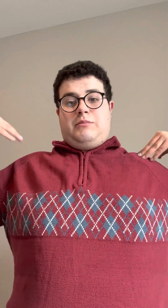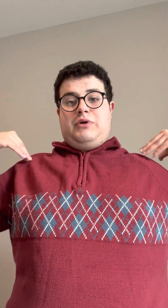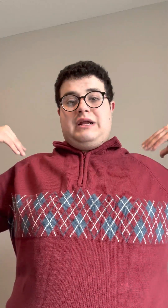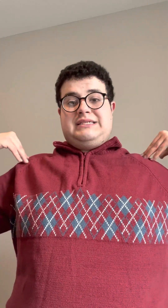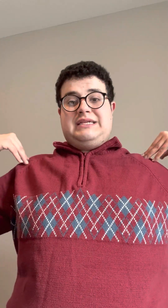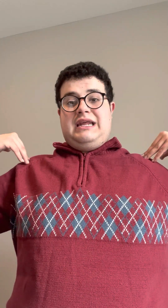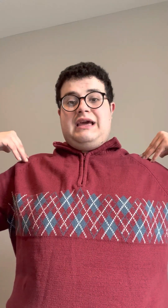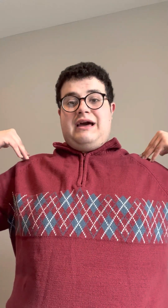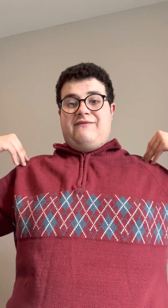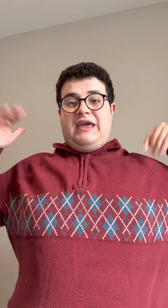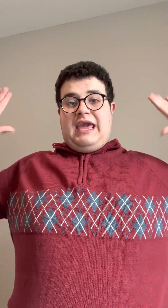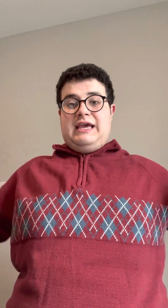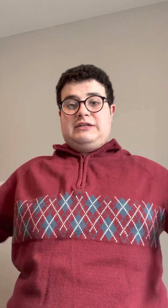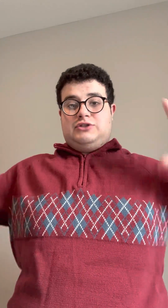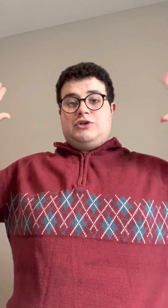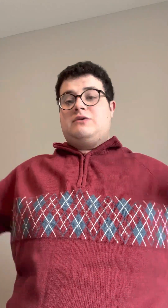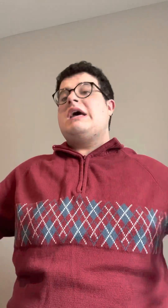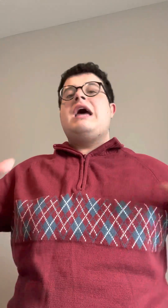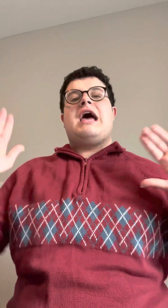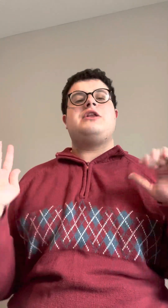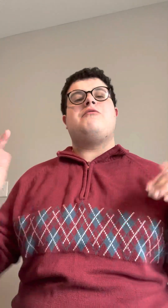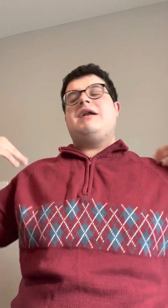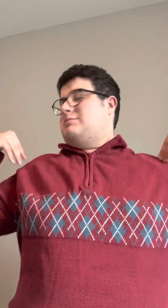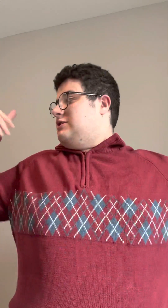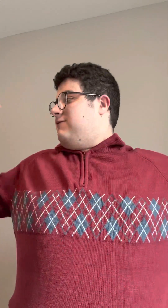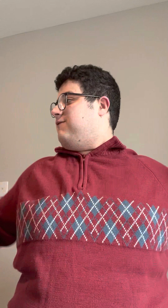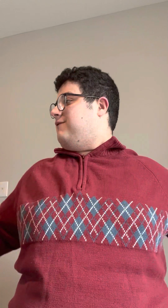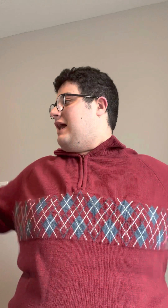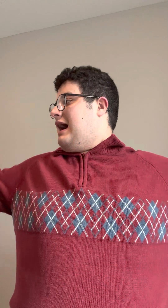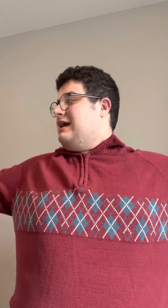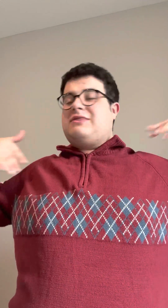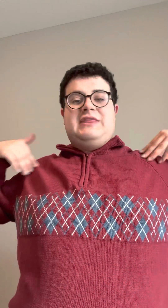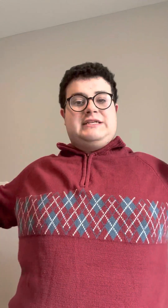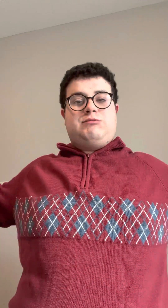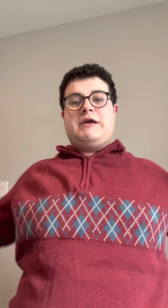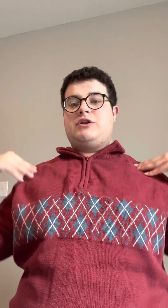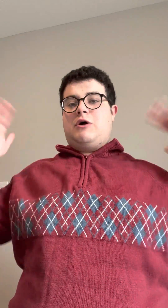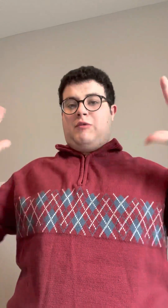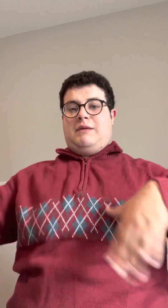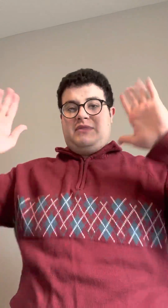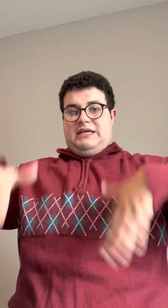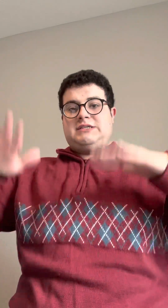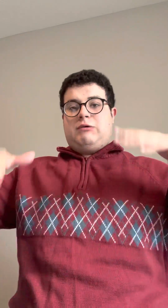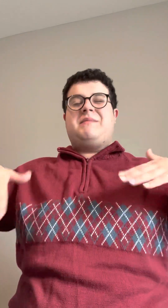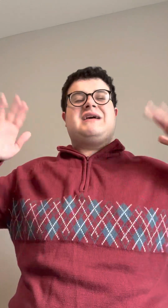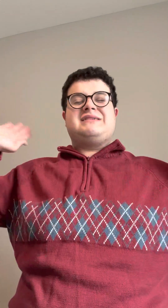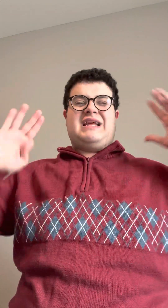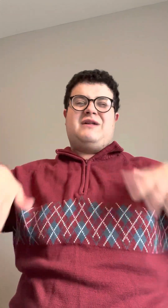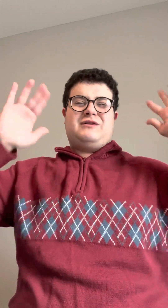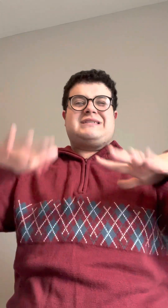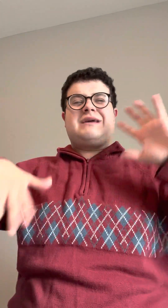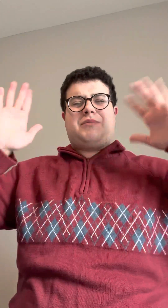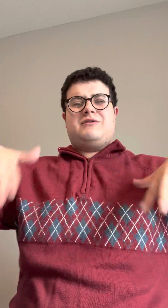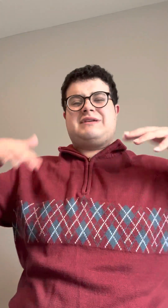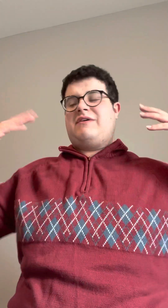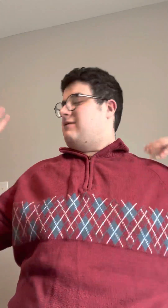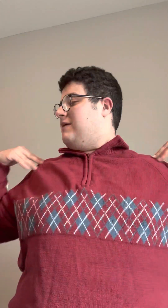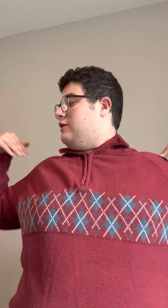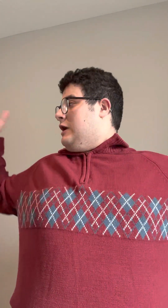put a city of angels, and you want them to fly this way. You don't want them this way because then it looks like birds of a feather.